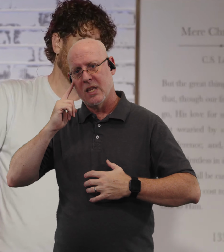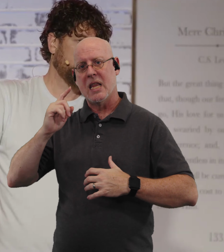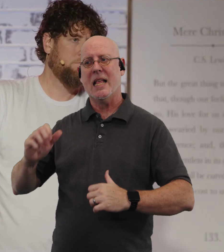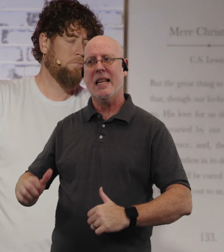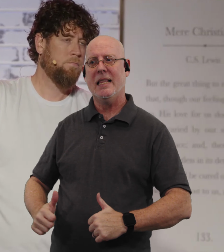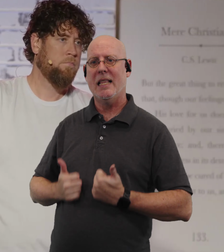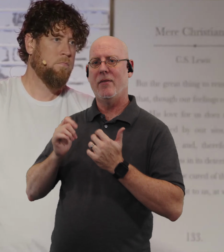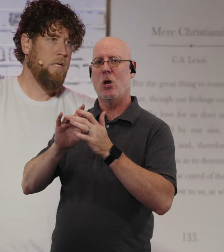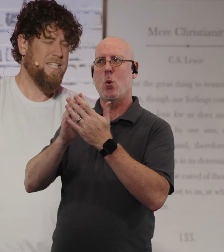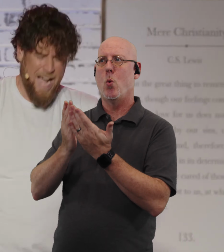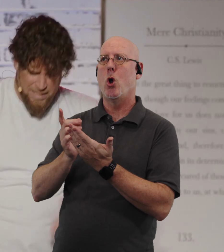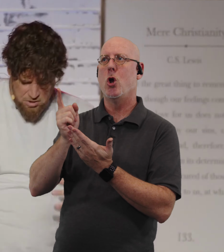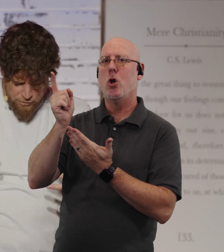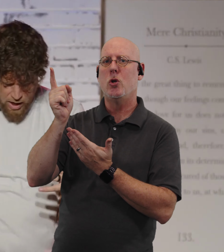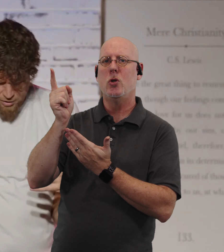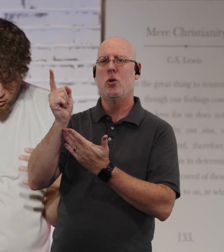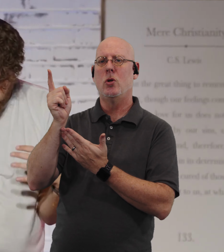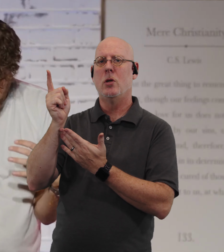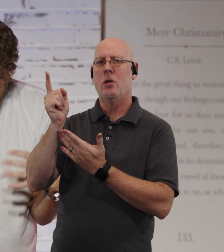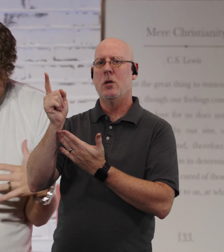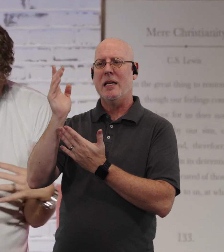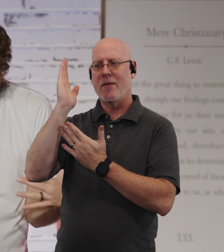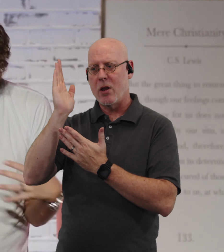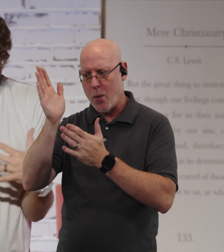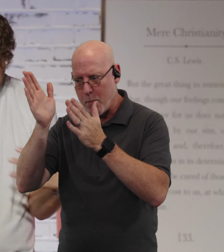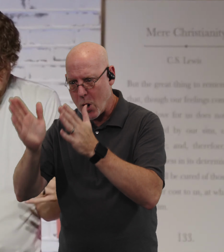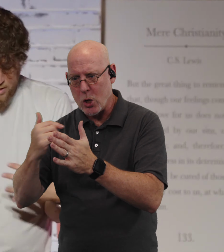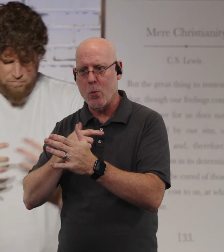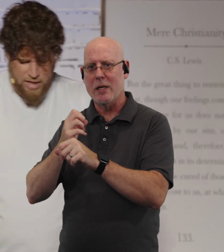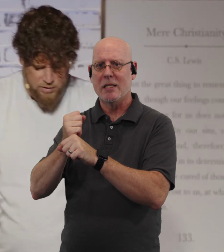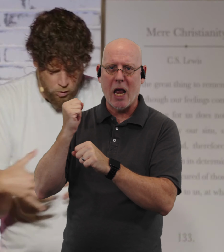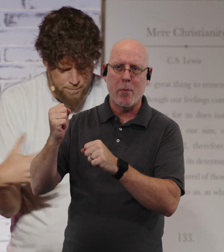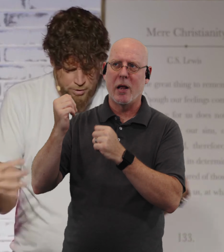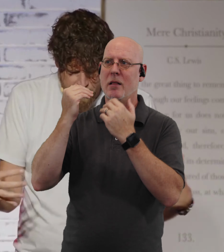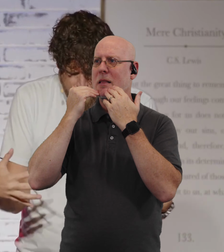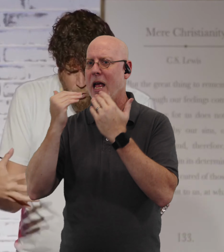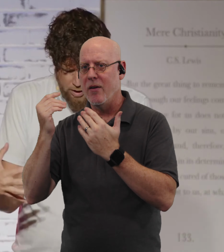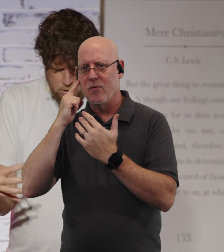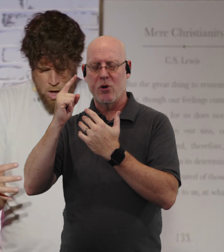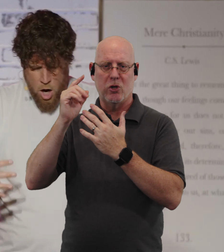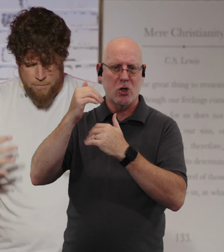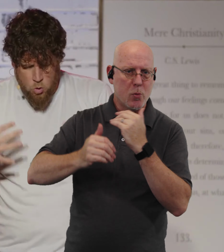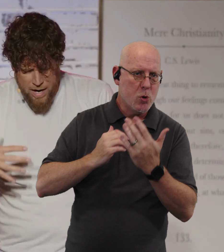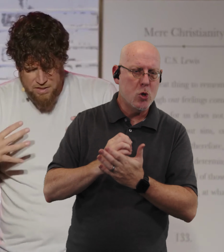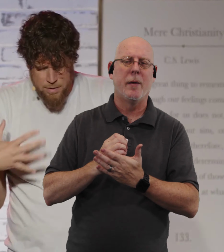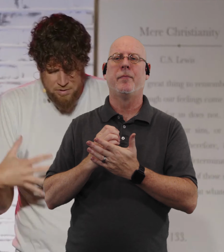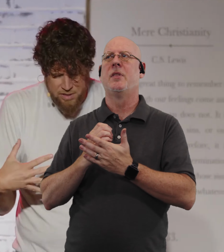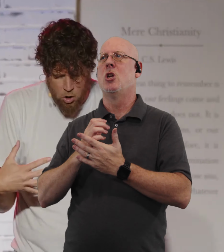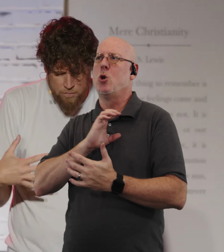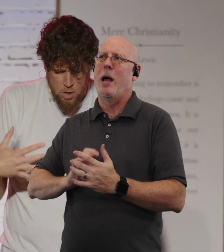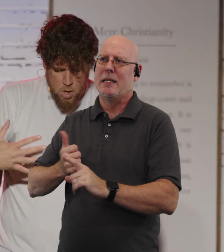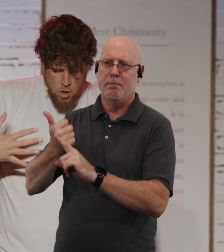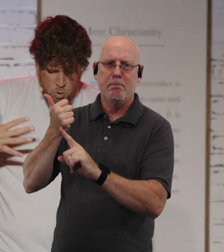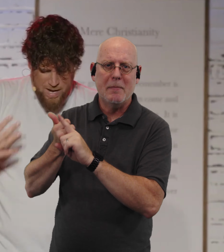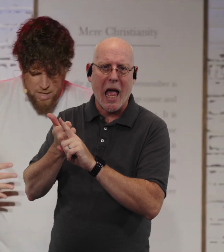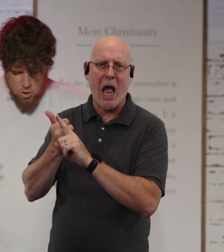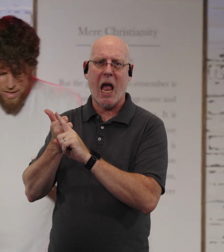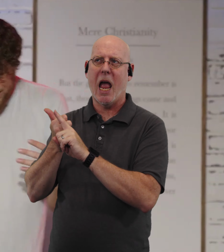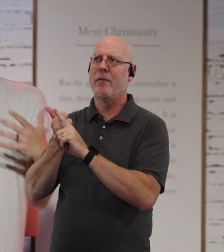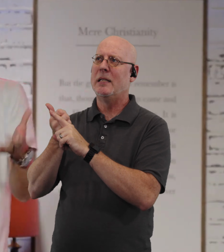word. It testifies to the one that we celebrate and remembered and gave thanks for in communion this morning, of Christ himself